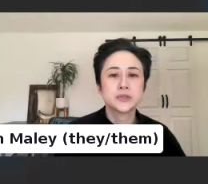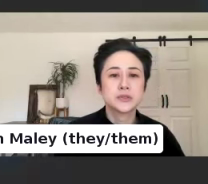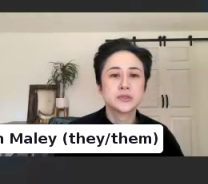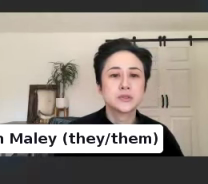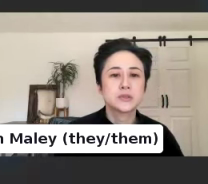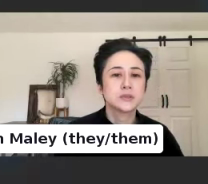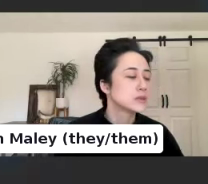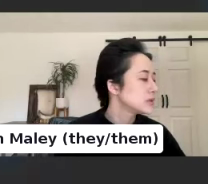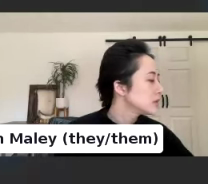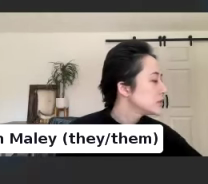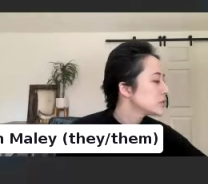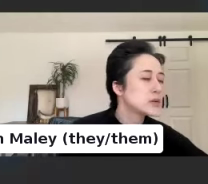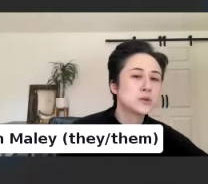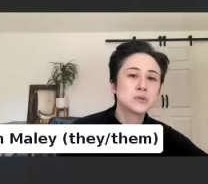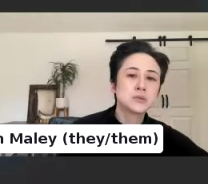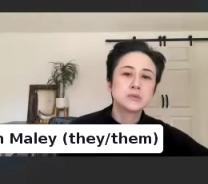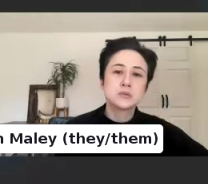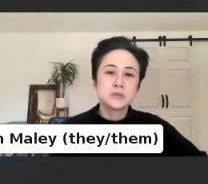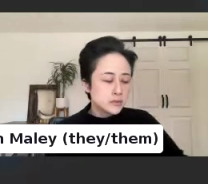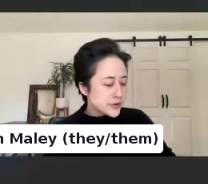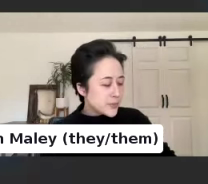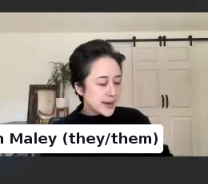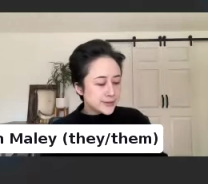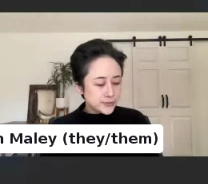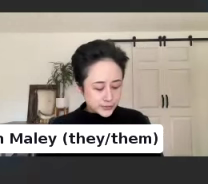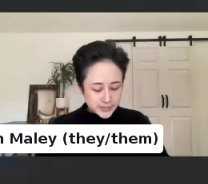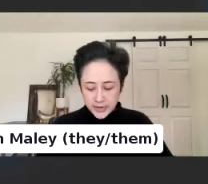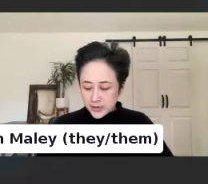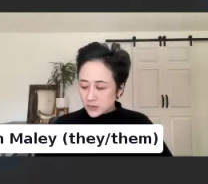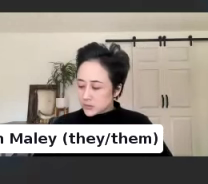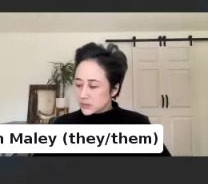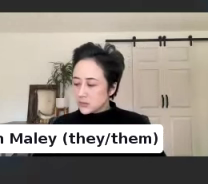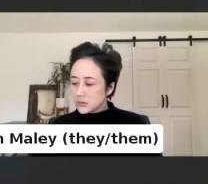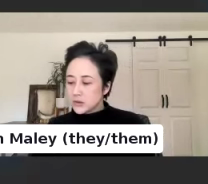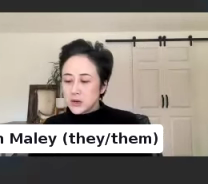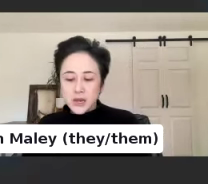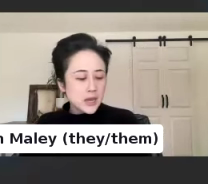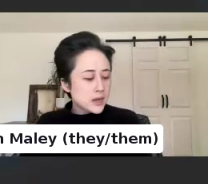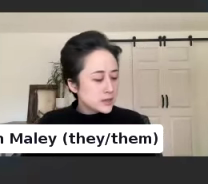is first. So no minors for today.